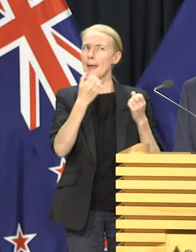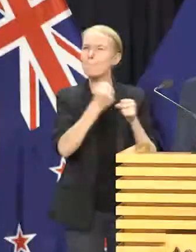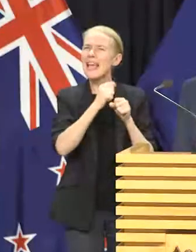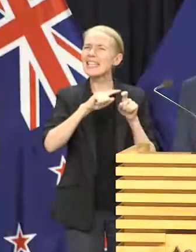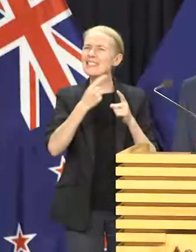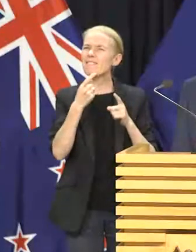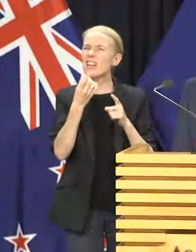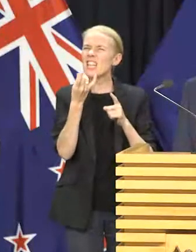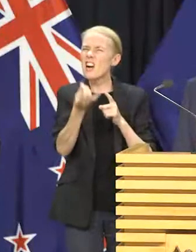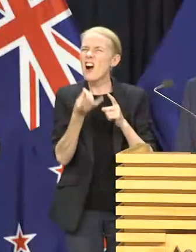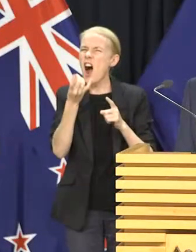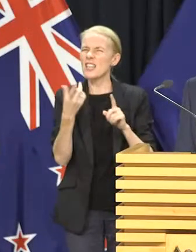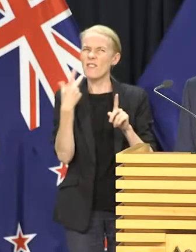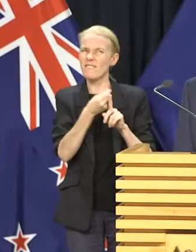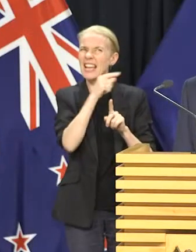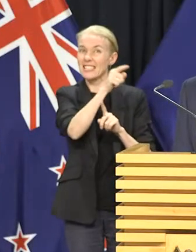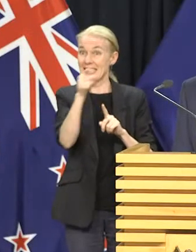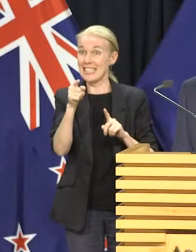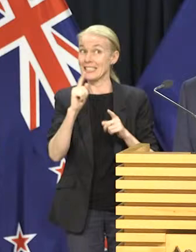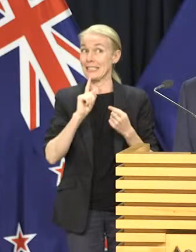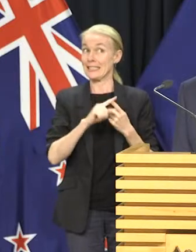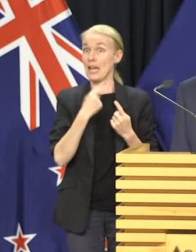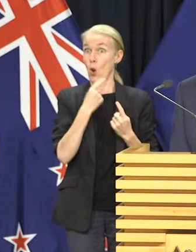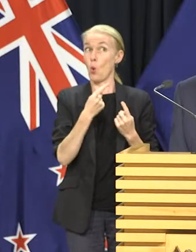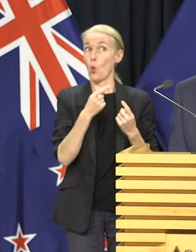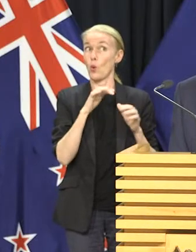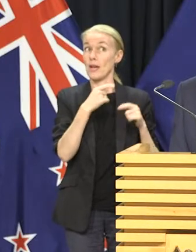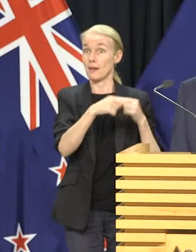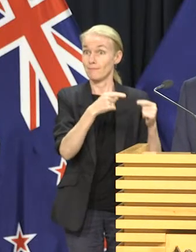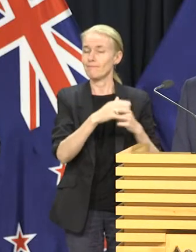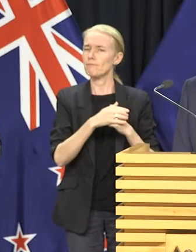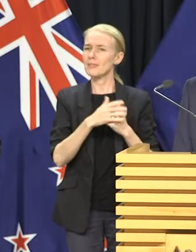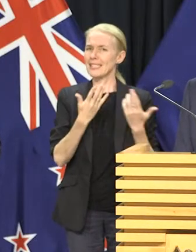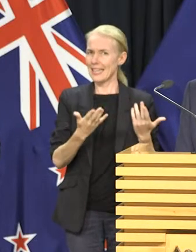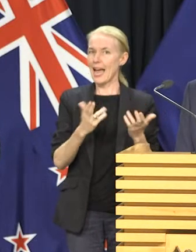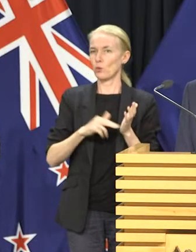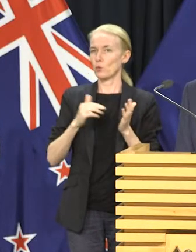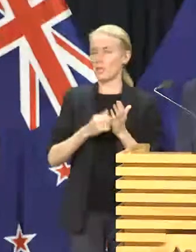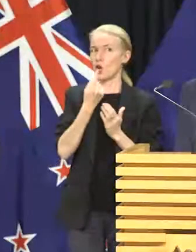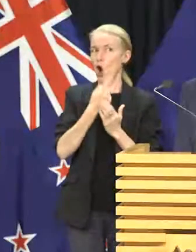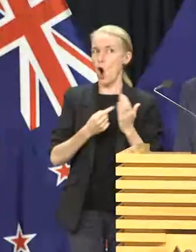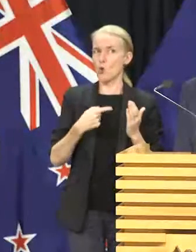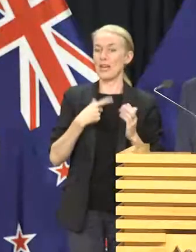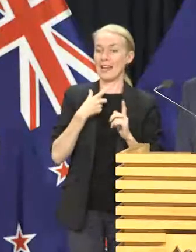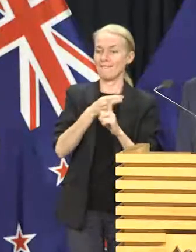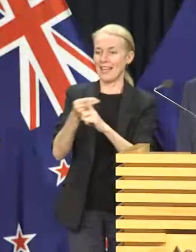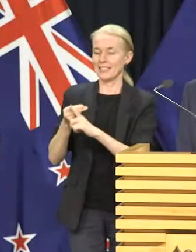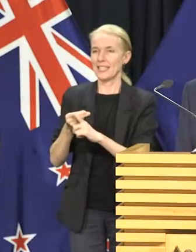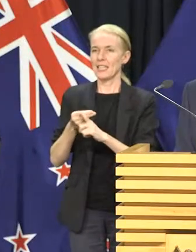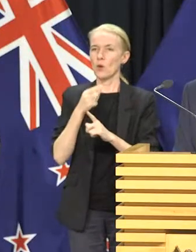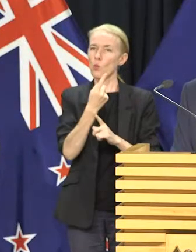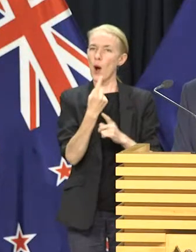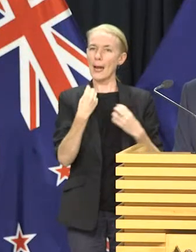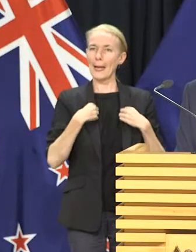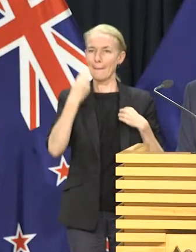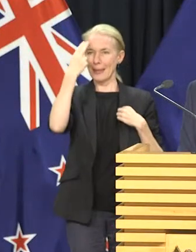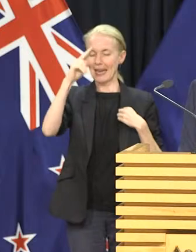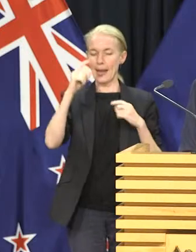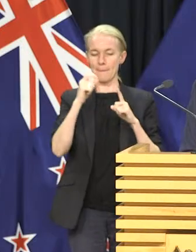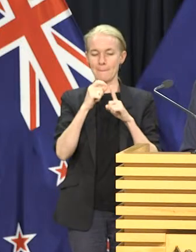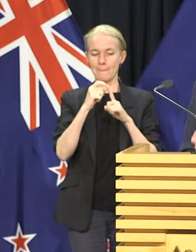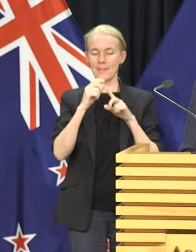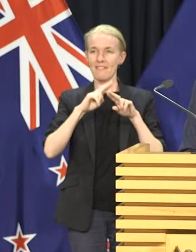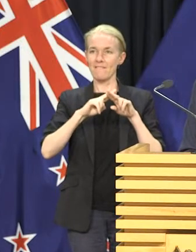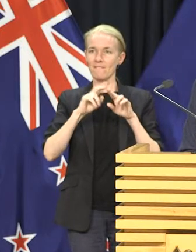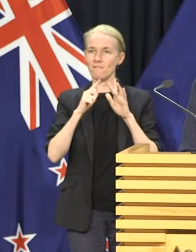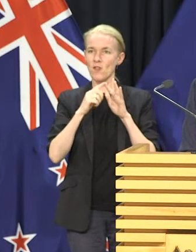currently rolling out a Pfizer-BioNTech vaccine-based program, and it's transpired that that vaccine is the one that has